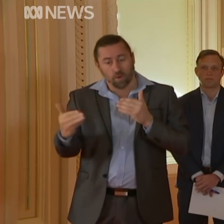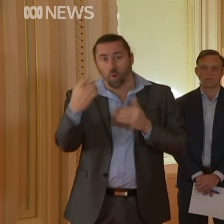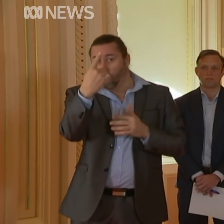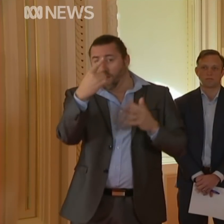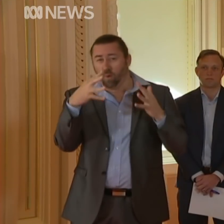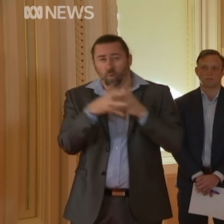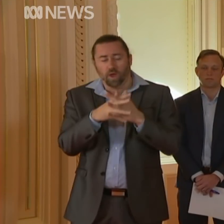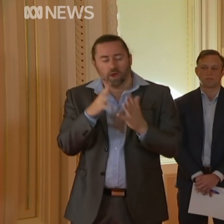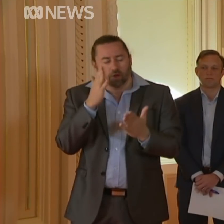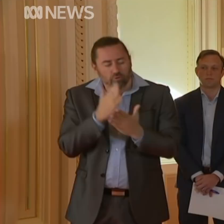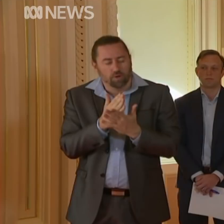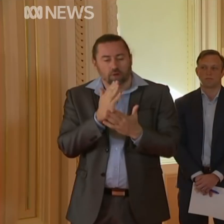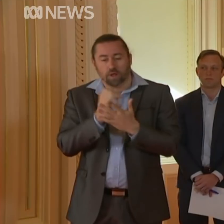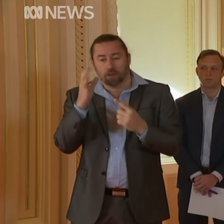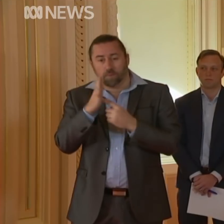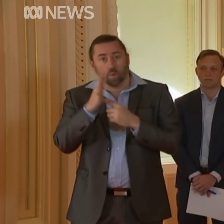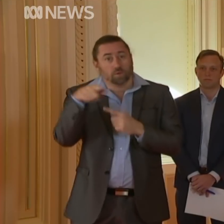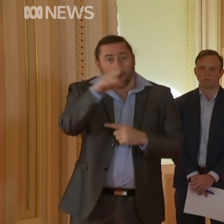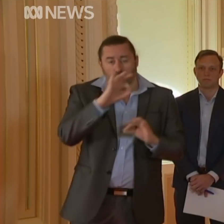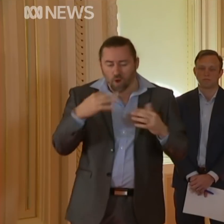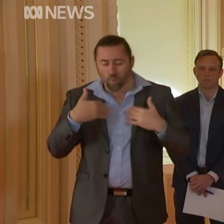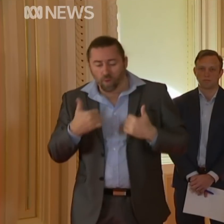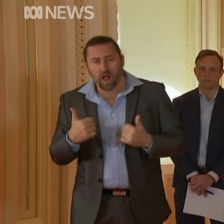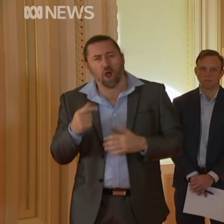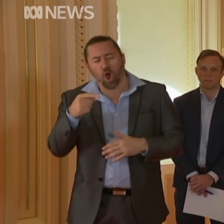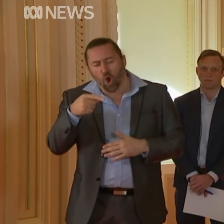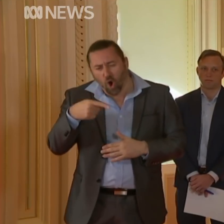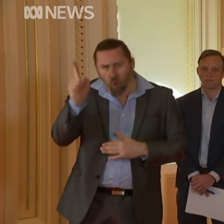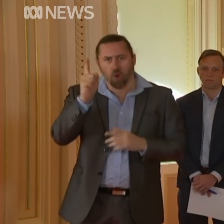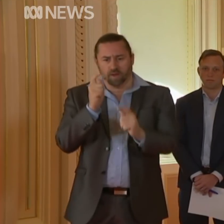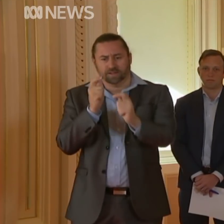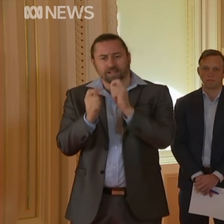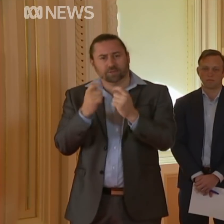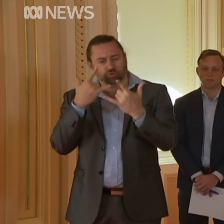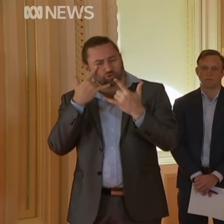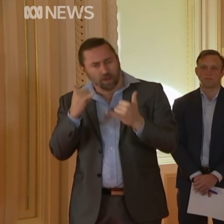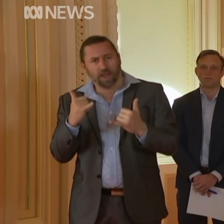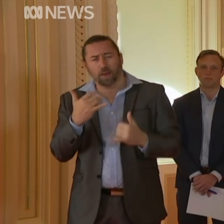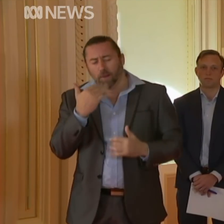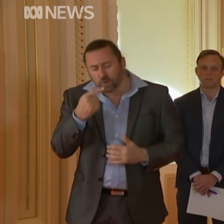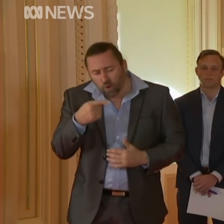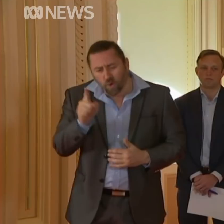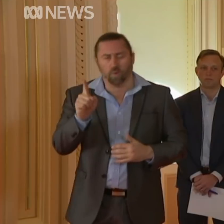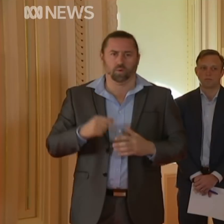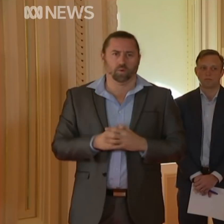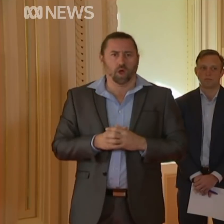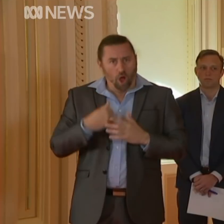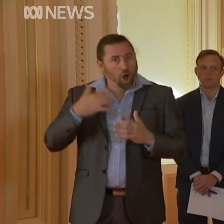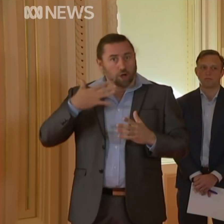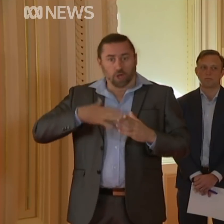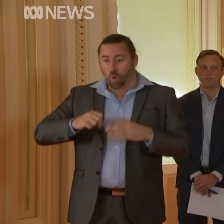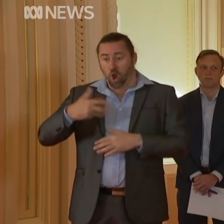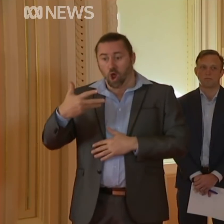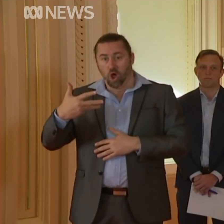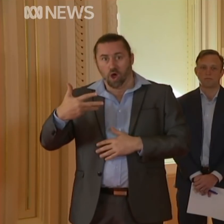critical that if anyone's unwell, they immediately get themselves tested so we can confine this new cluster